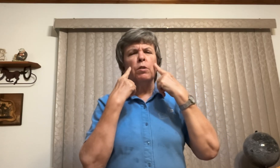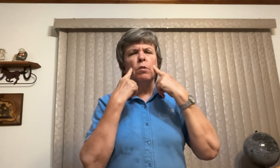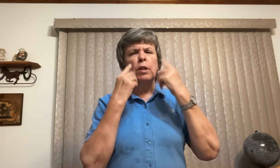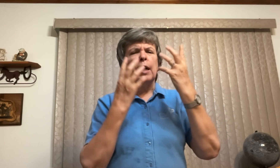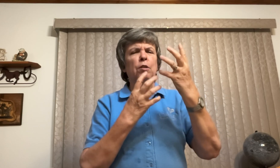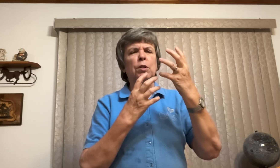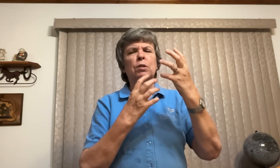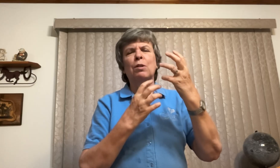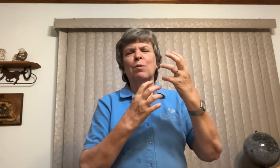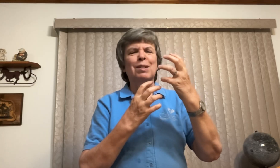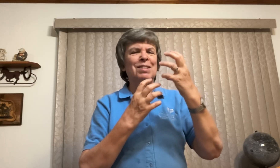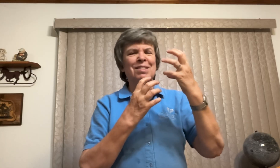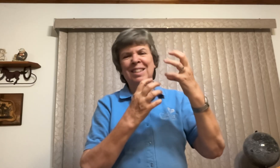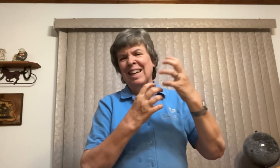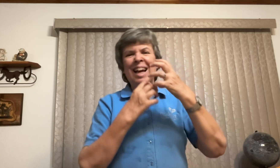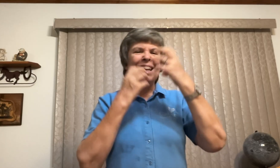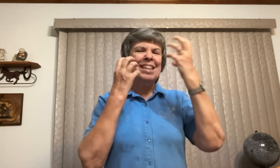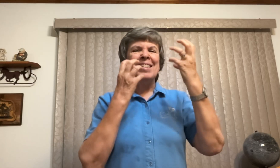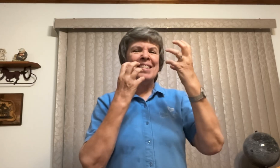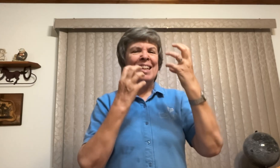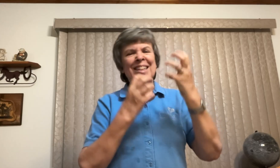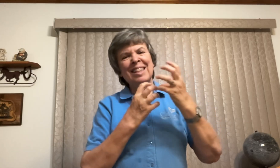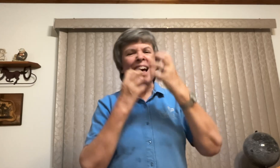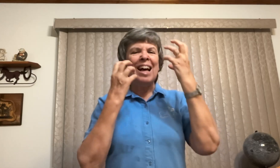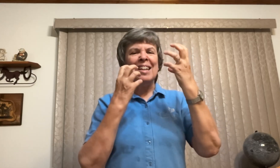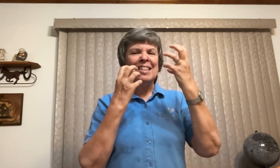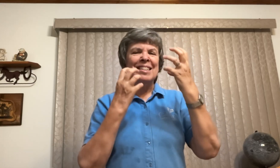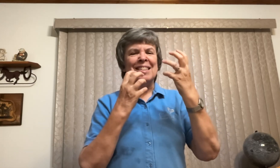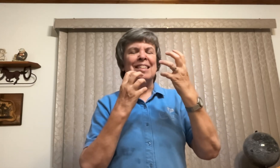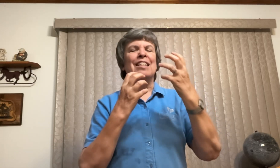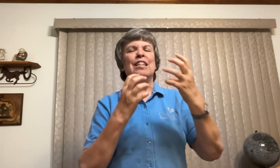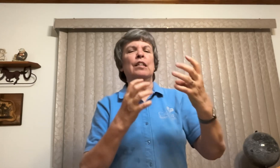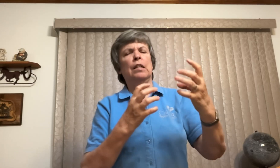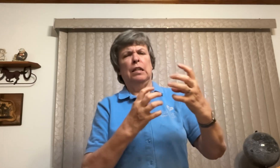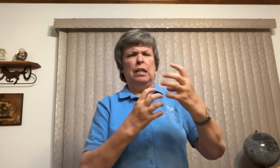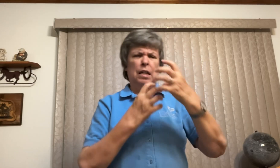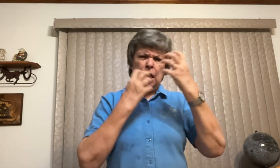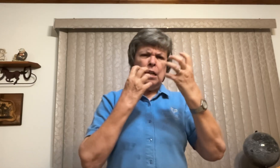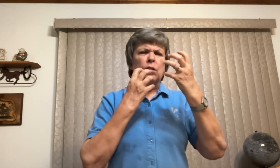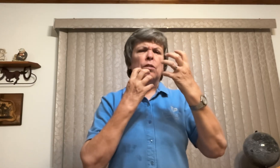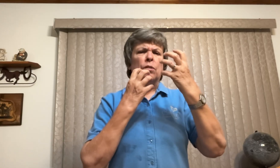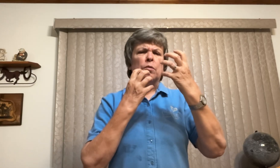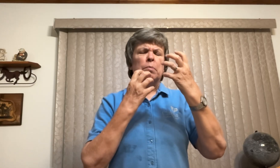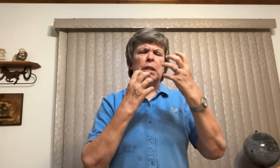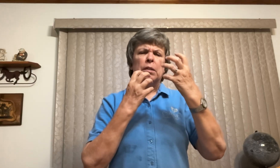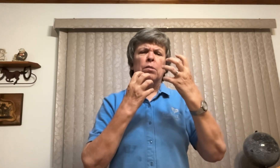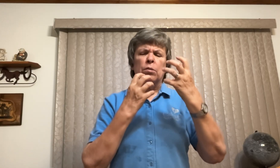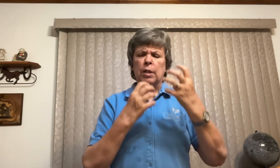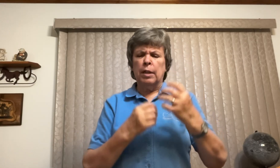look angry. You don't want to do anger like that. Okay, anger. Okay, so look